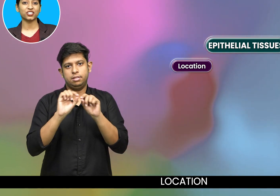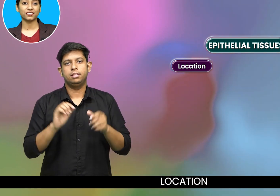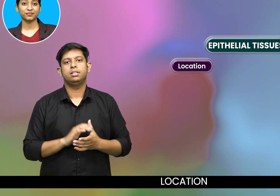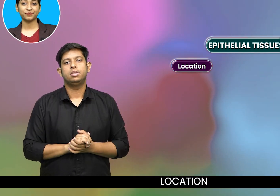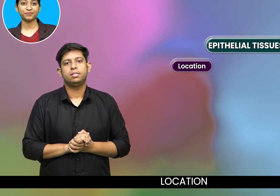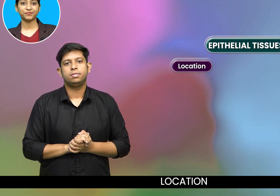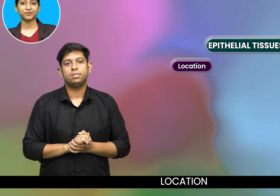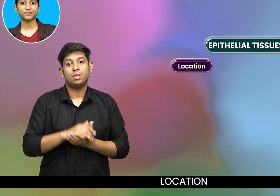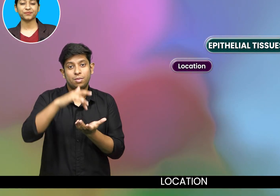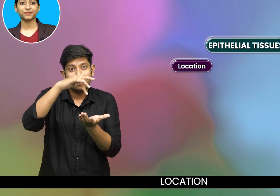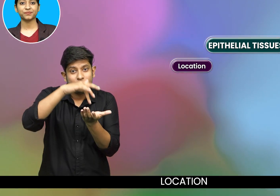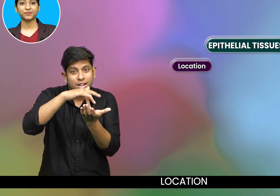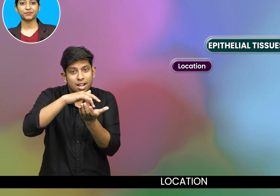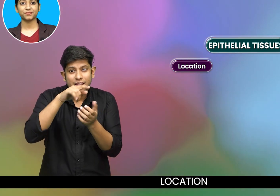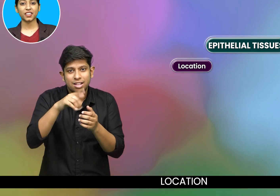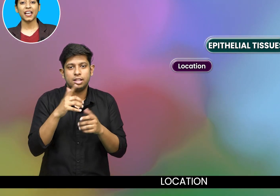Location.